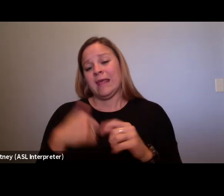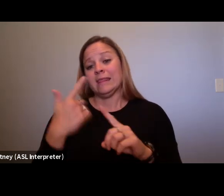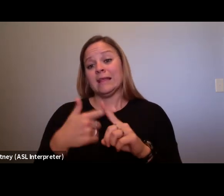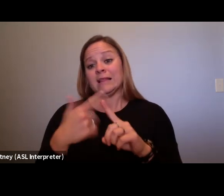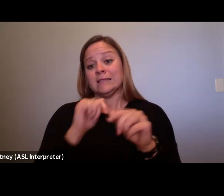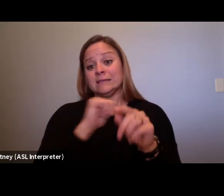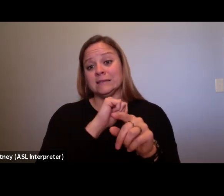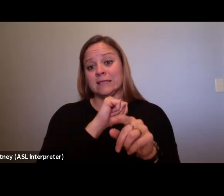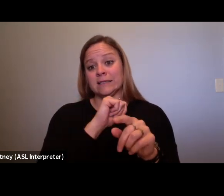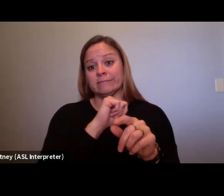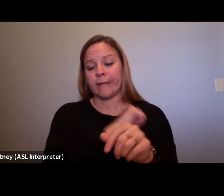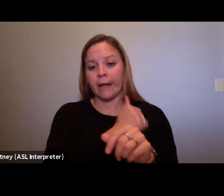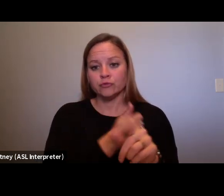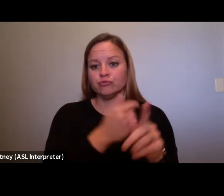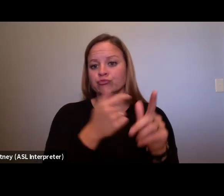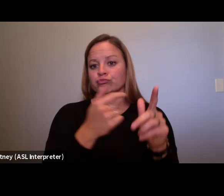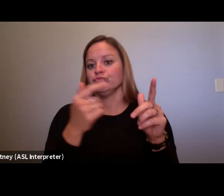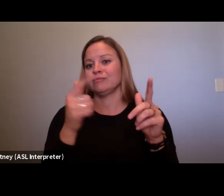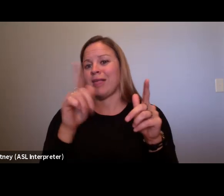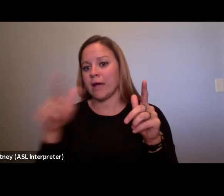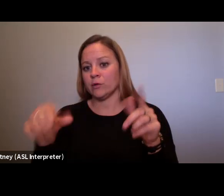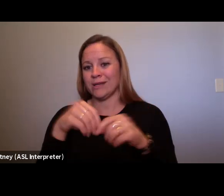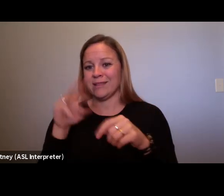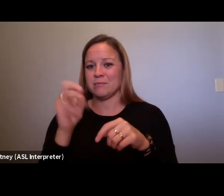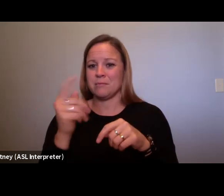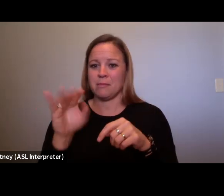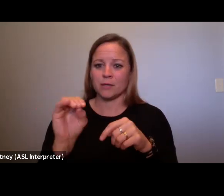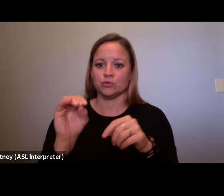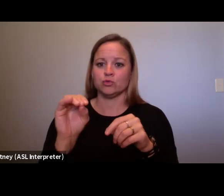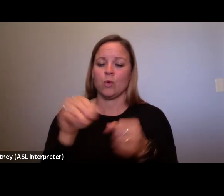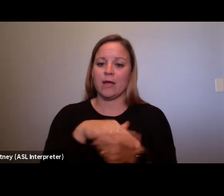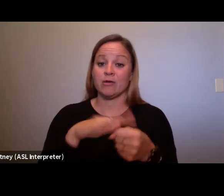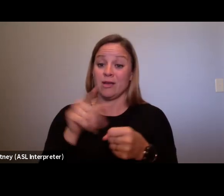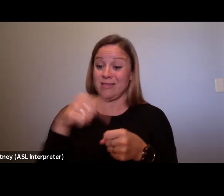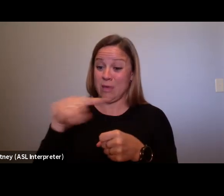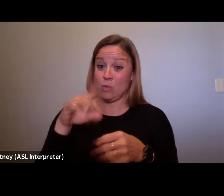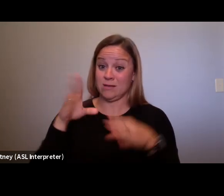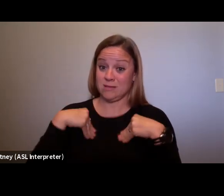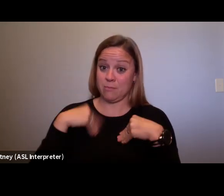agents and landlords in the metro area that would accept the vouchers.